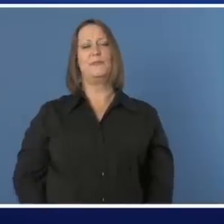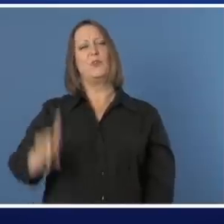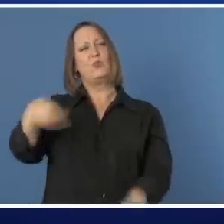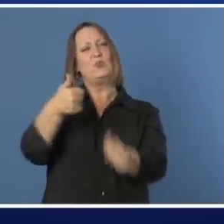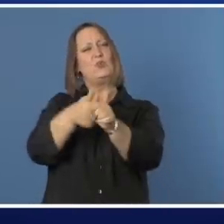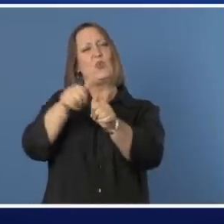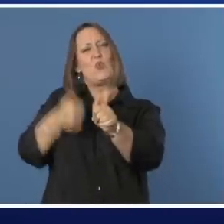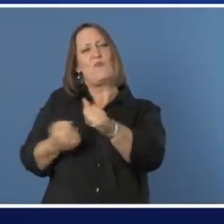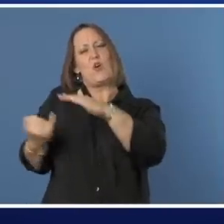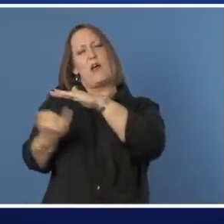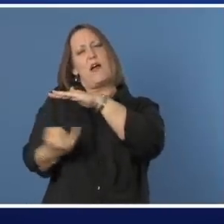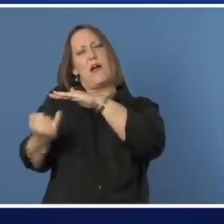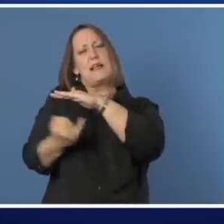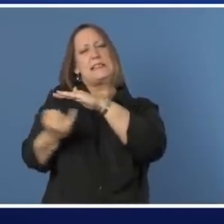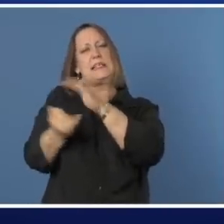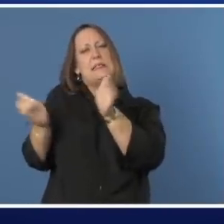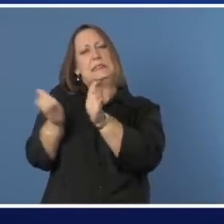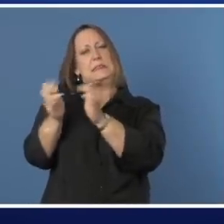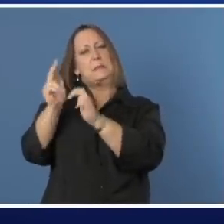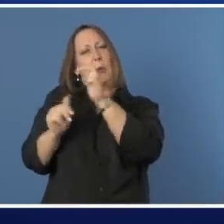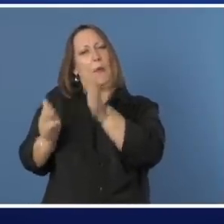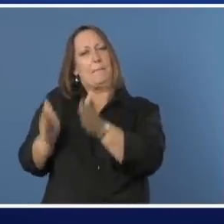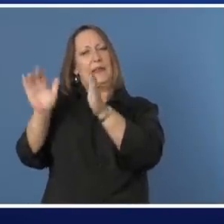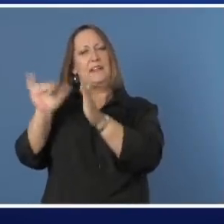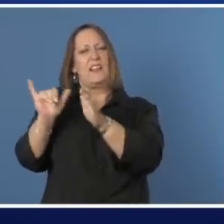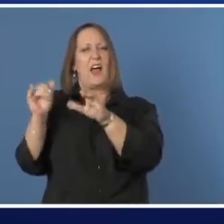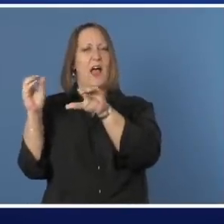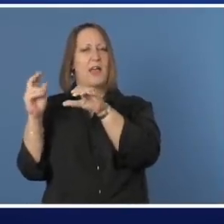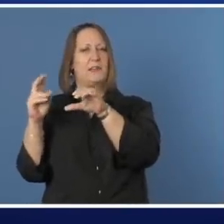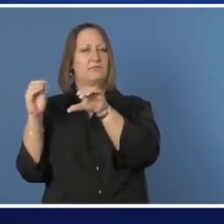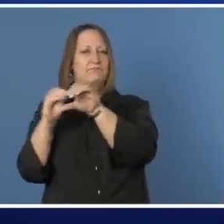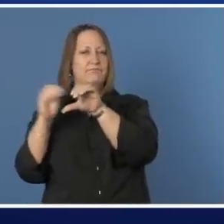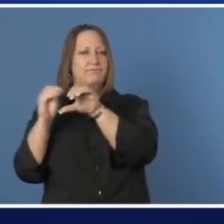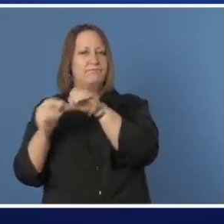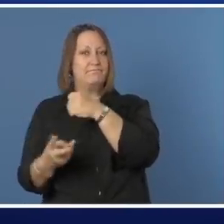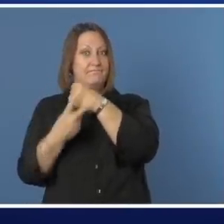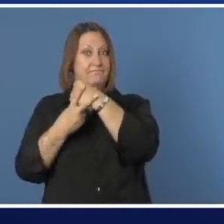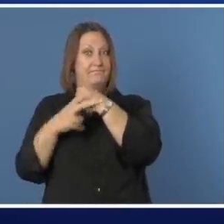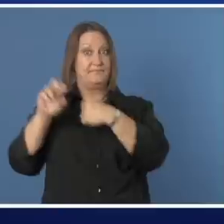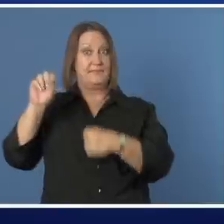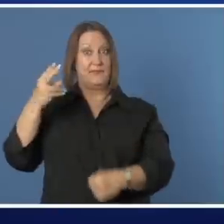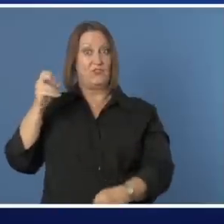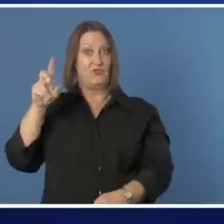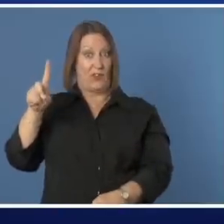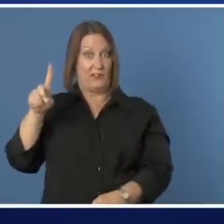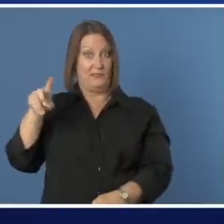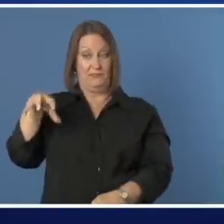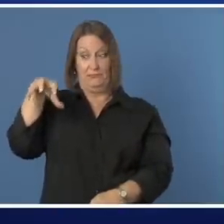Avoid isolated sheds or other small structures in open areas.